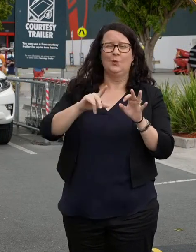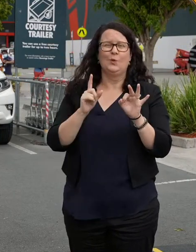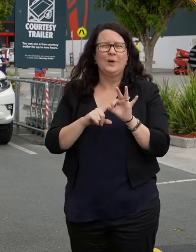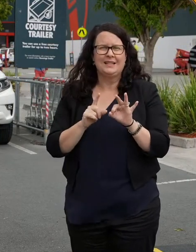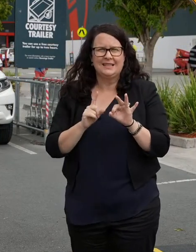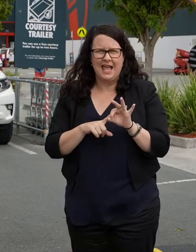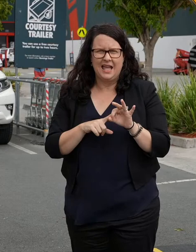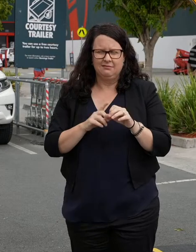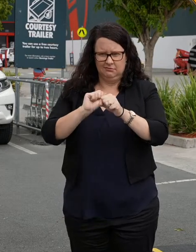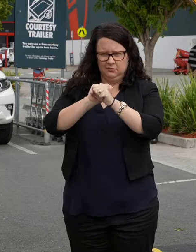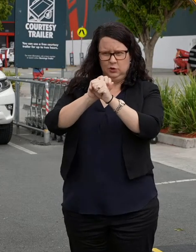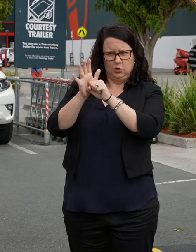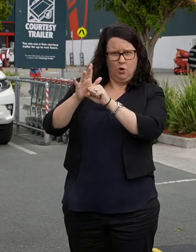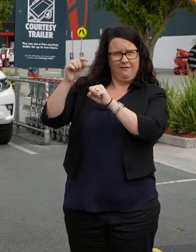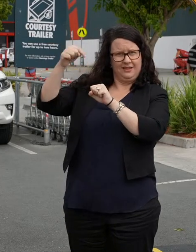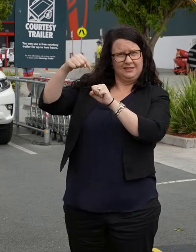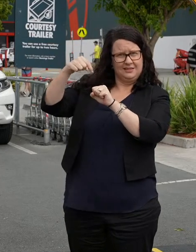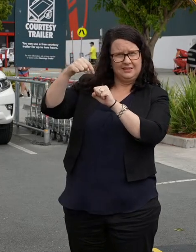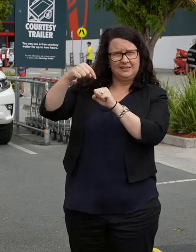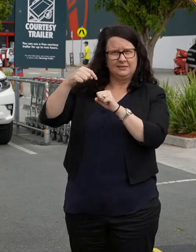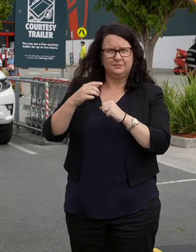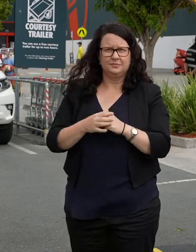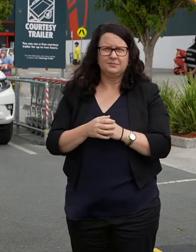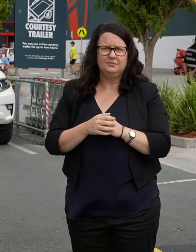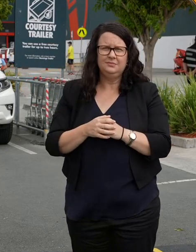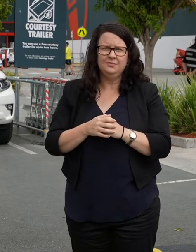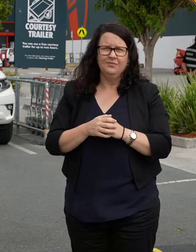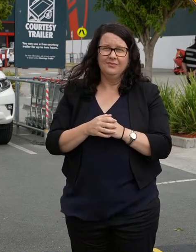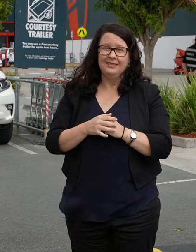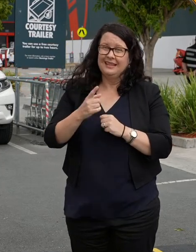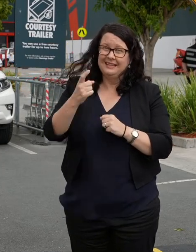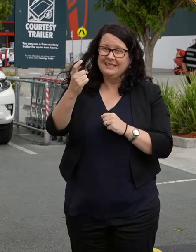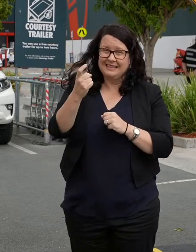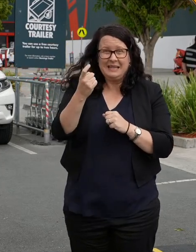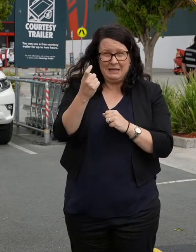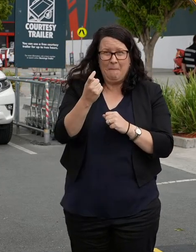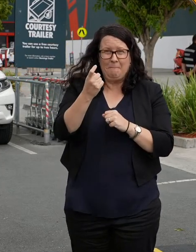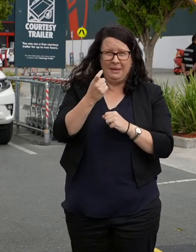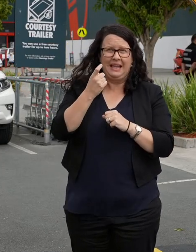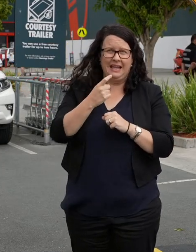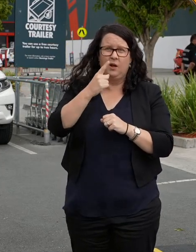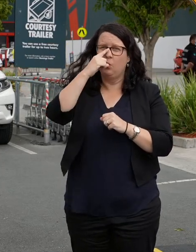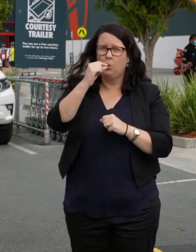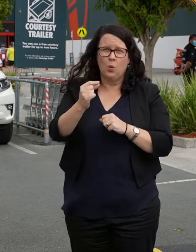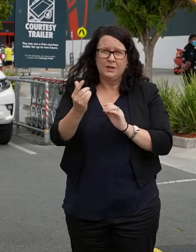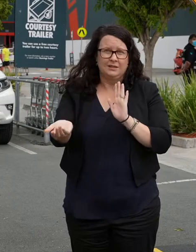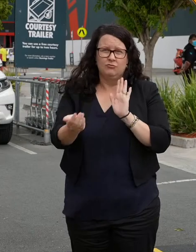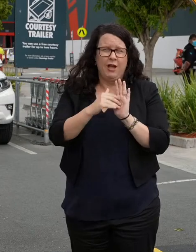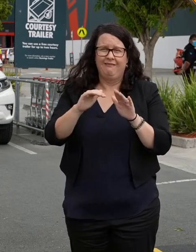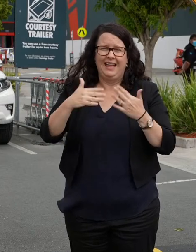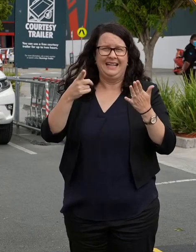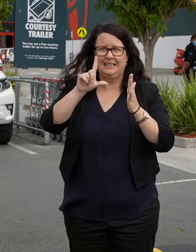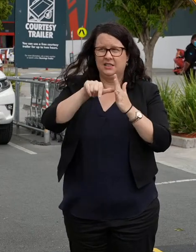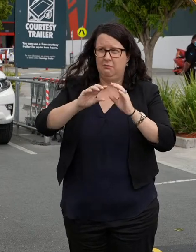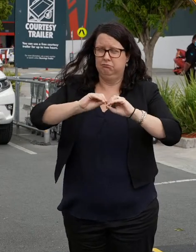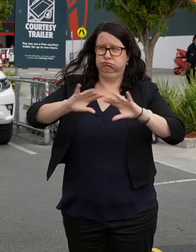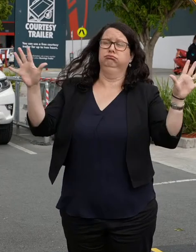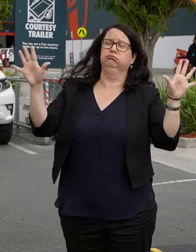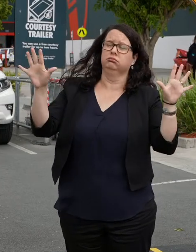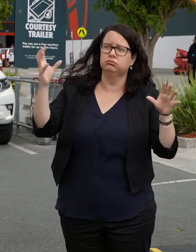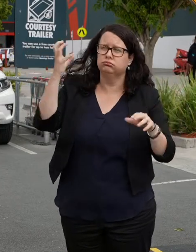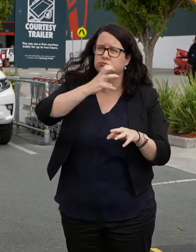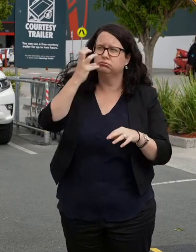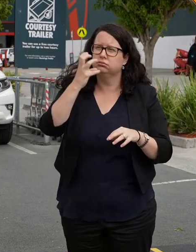this virus is, you know, close on our doorstep and it could arrive at any time, and we need to make